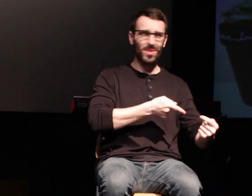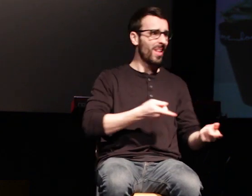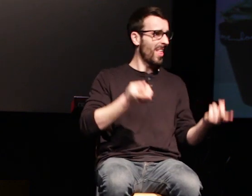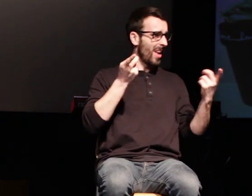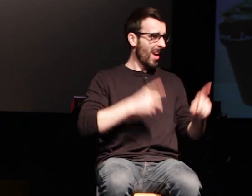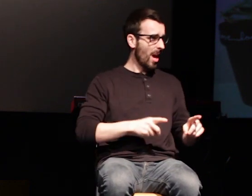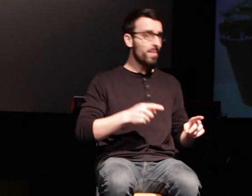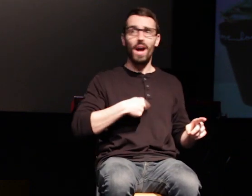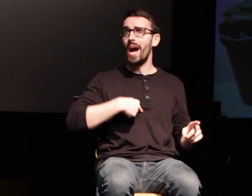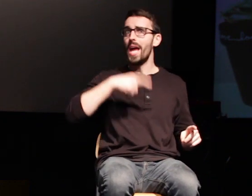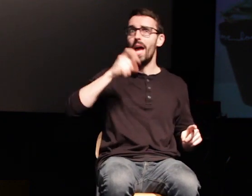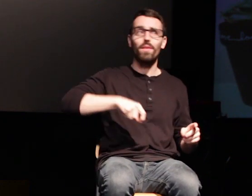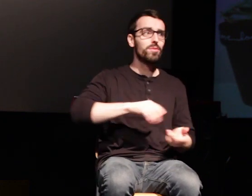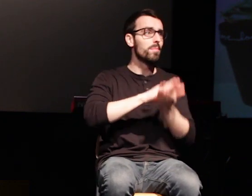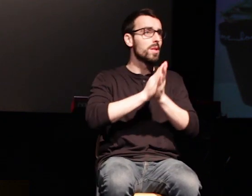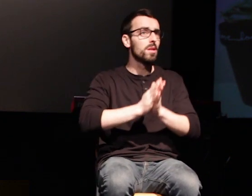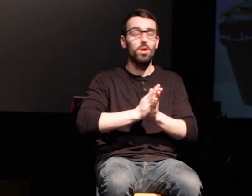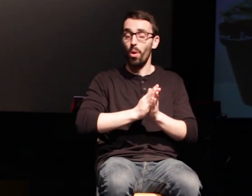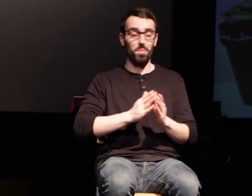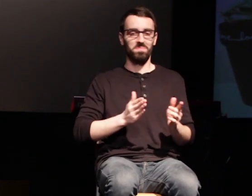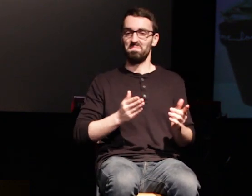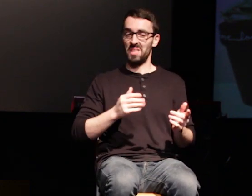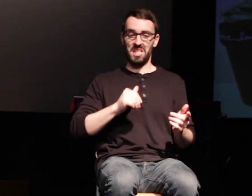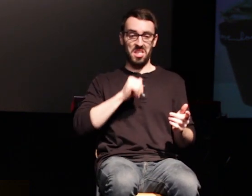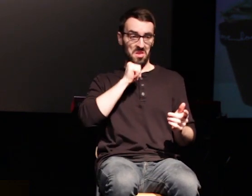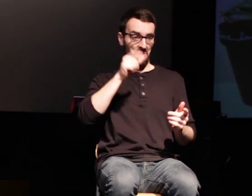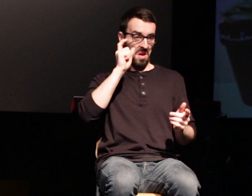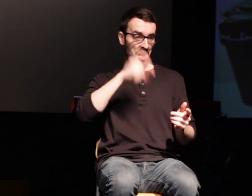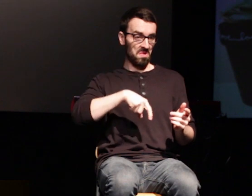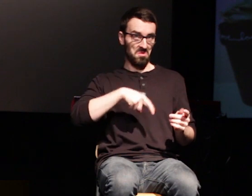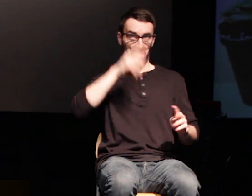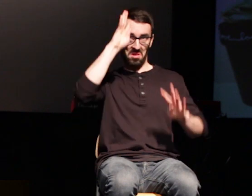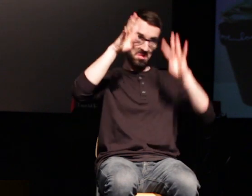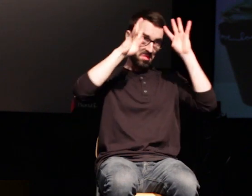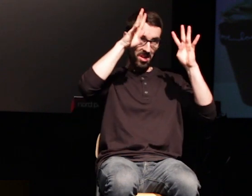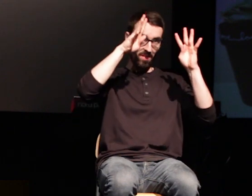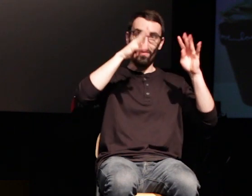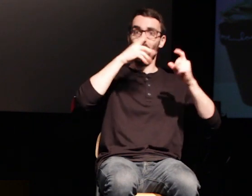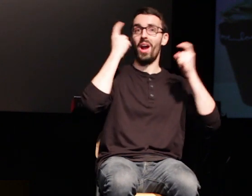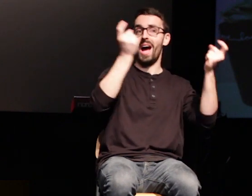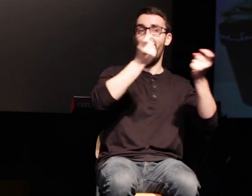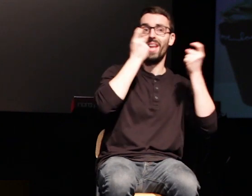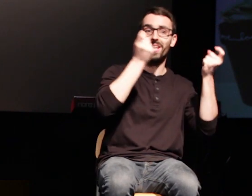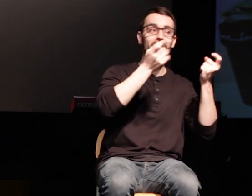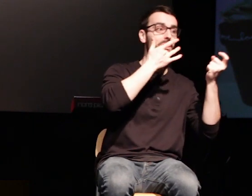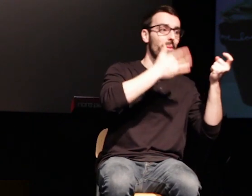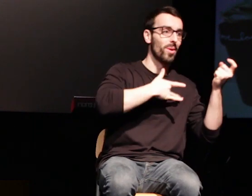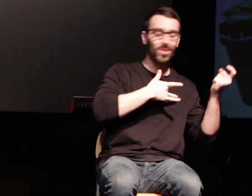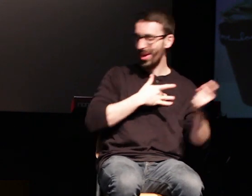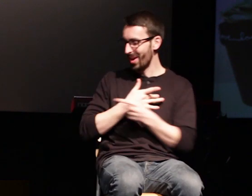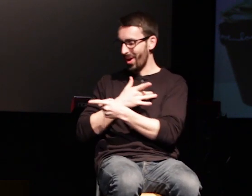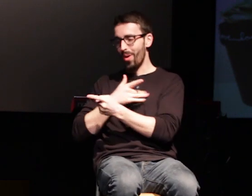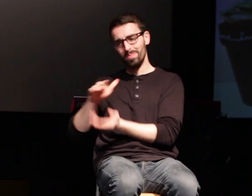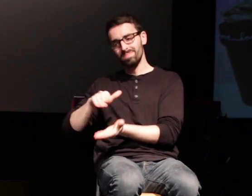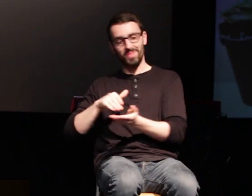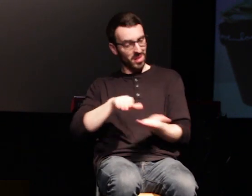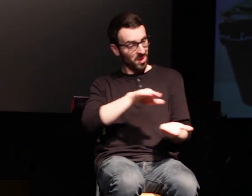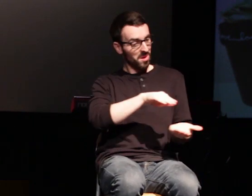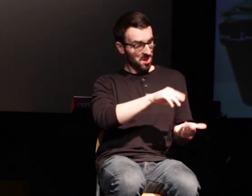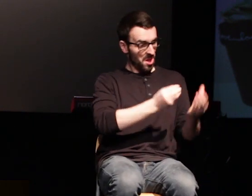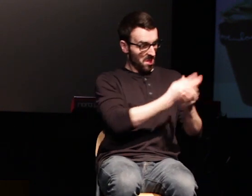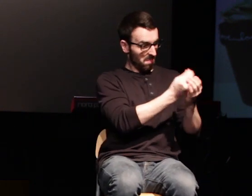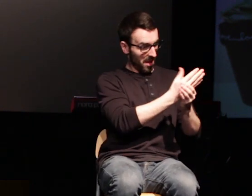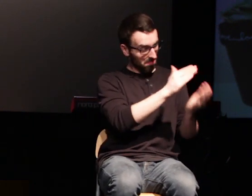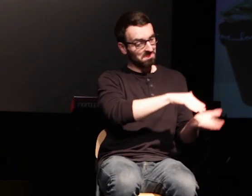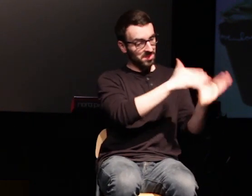have to get creative on every major holiday or birthday, because usually one's on its last leg and I go, but look at this brand new one. This is perfect.